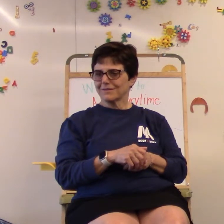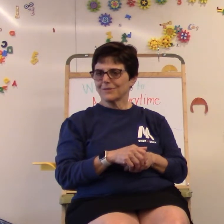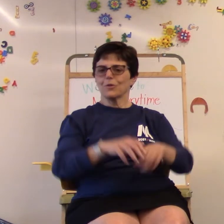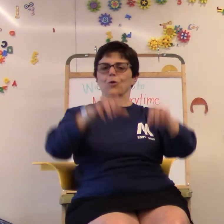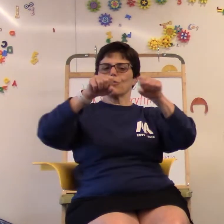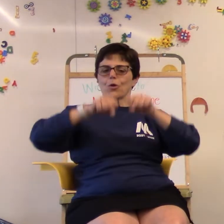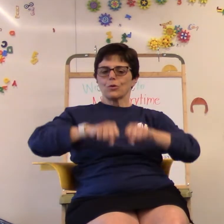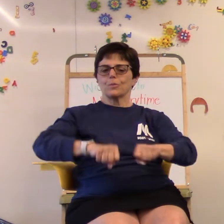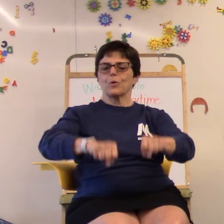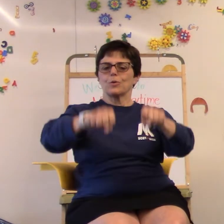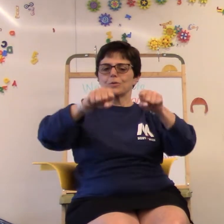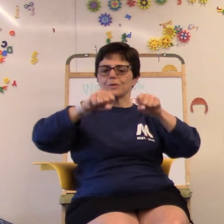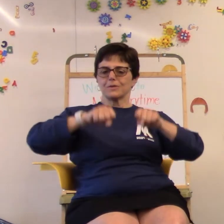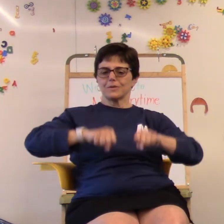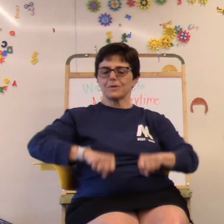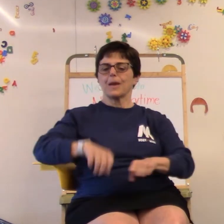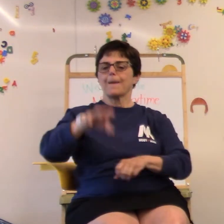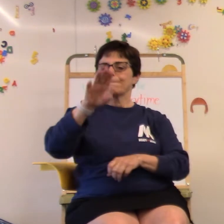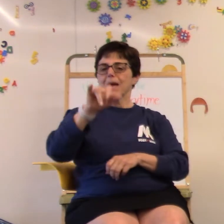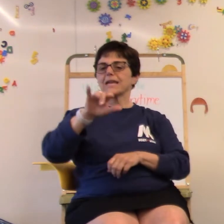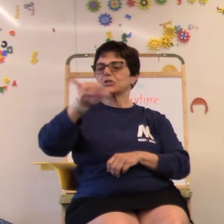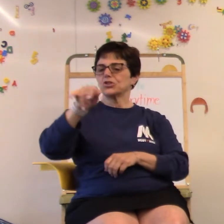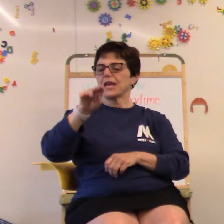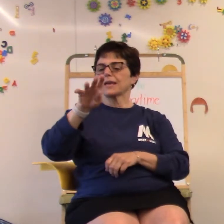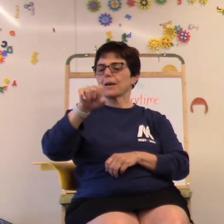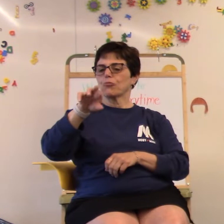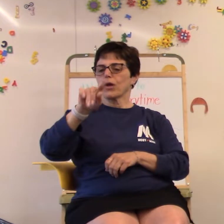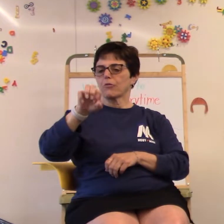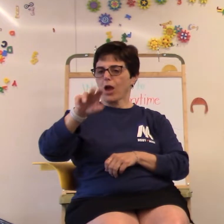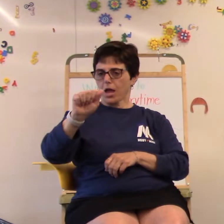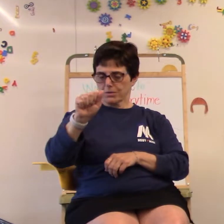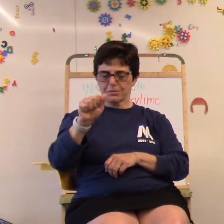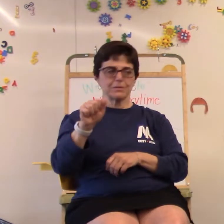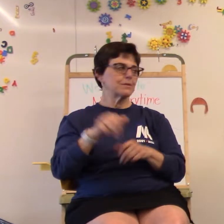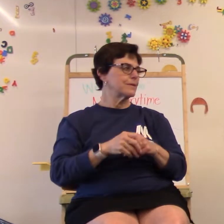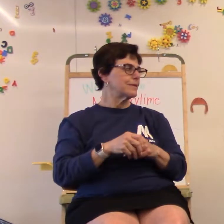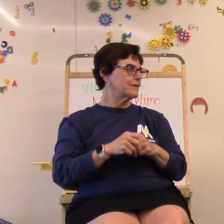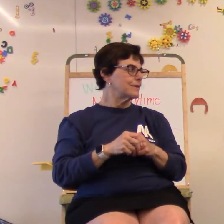This is Row, Row, Row Your Boat by Jane Cabrera.